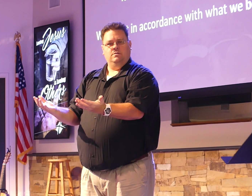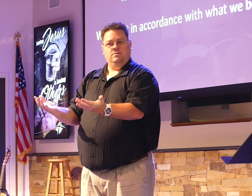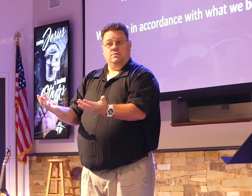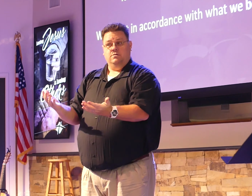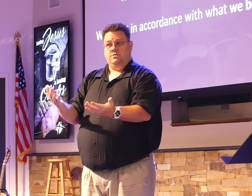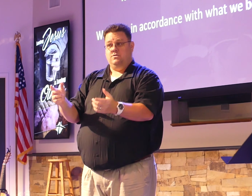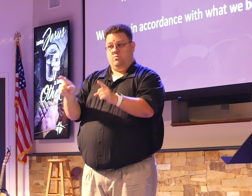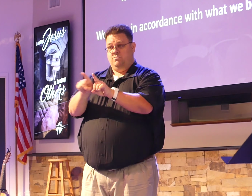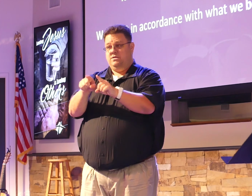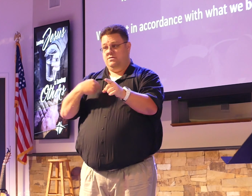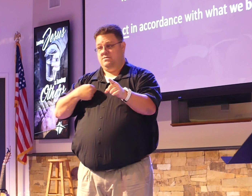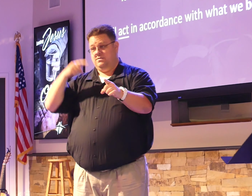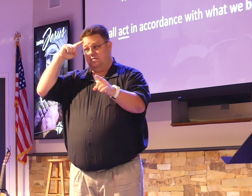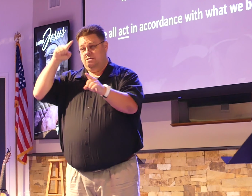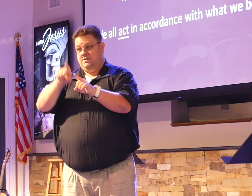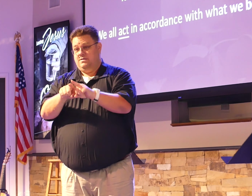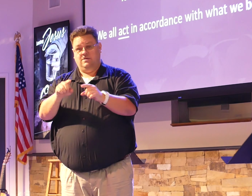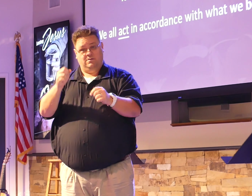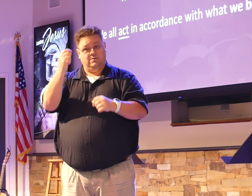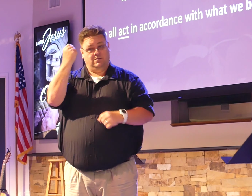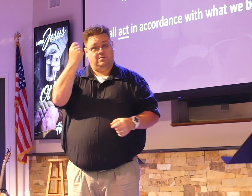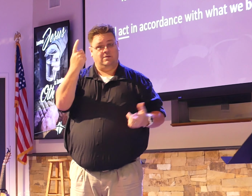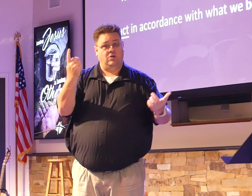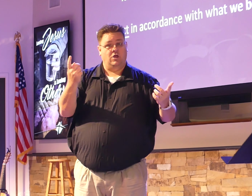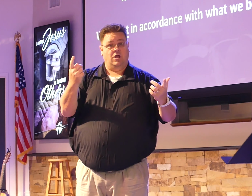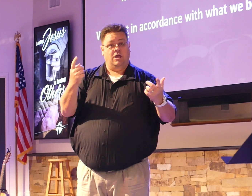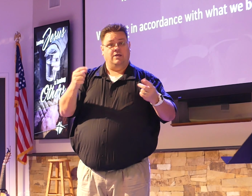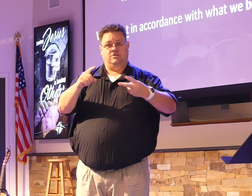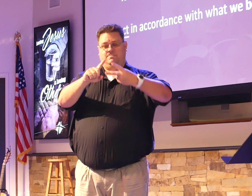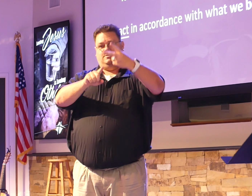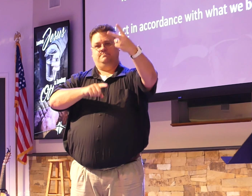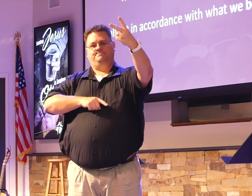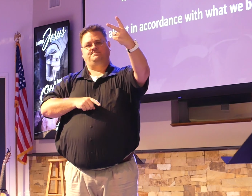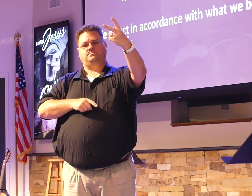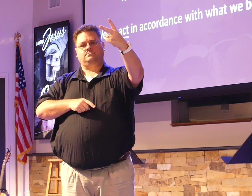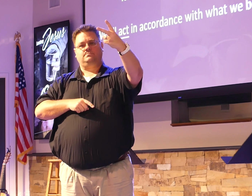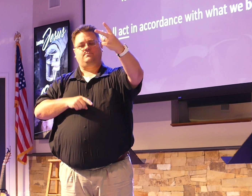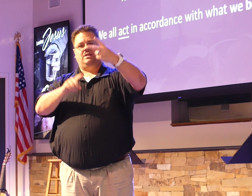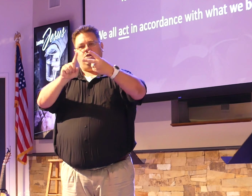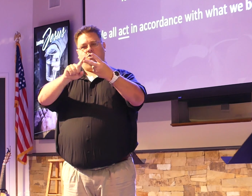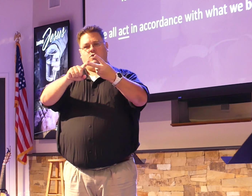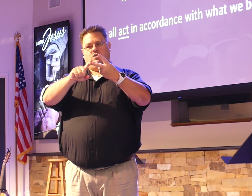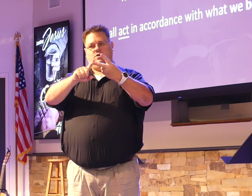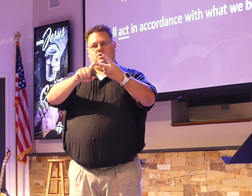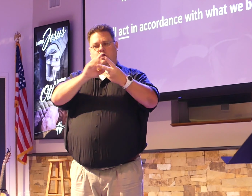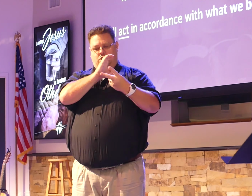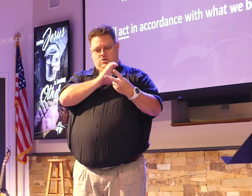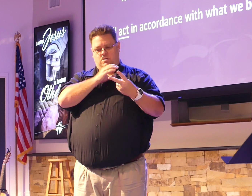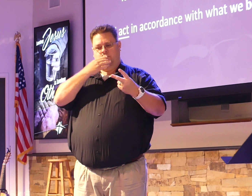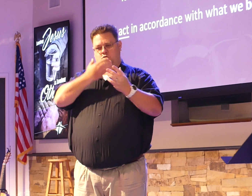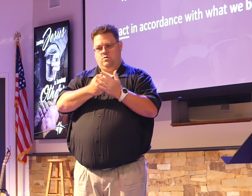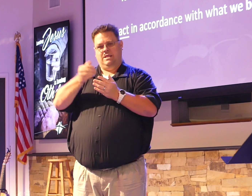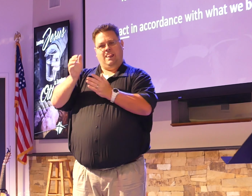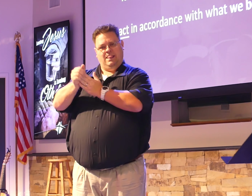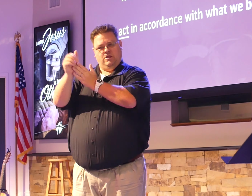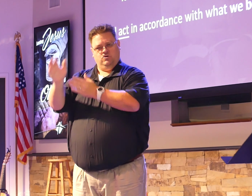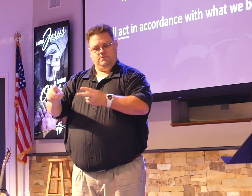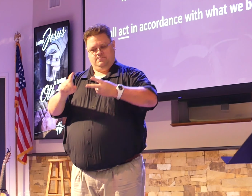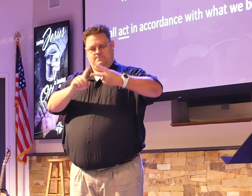with me so far? Alright, number two. The second mark of a godly spiritual leader is that their walk